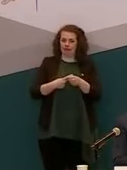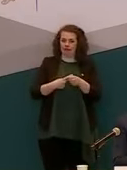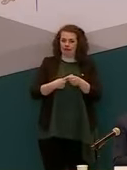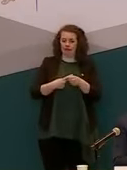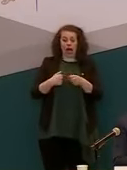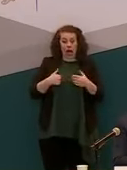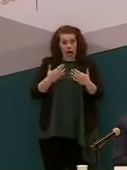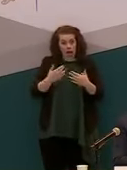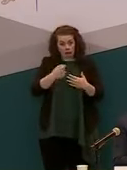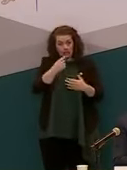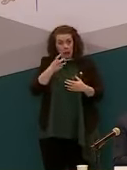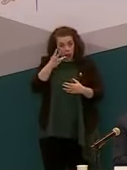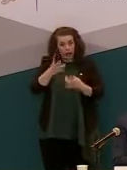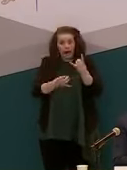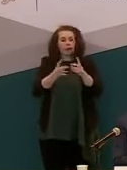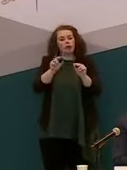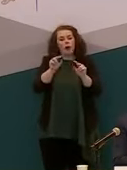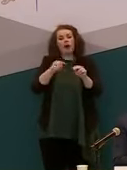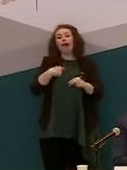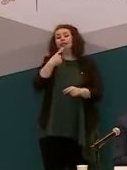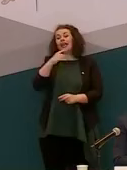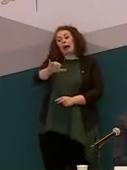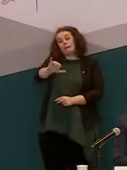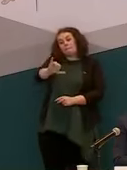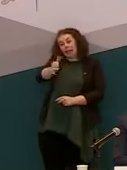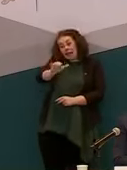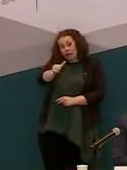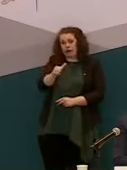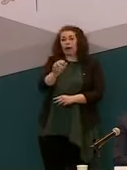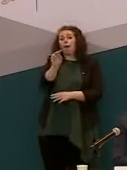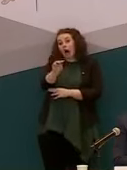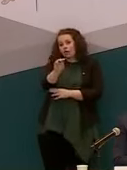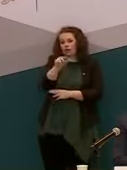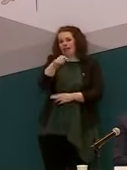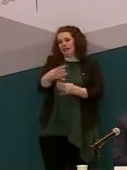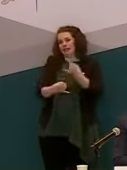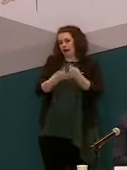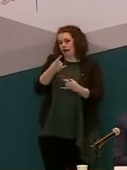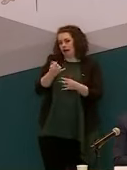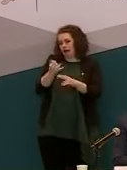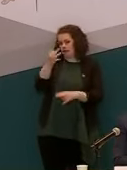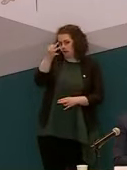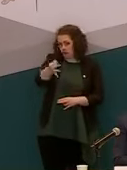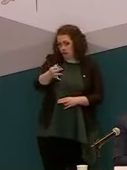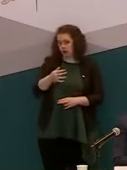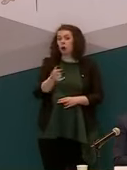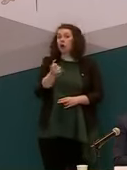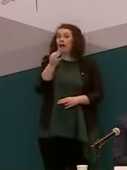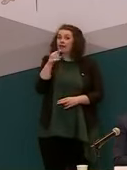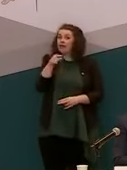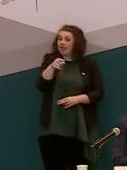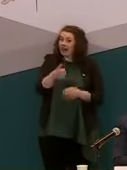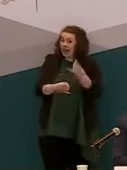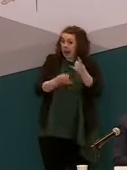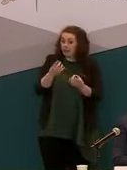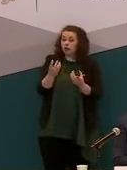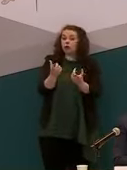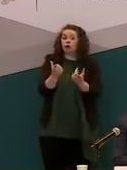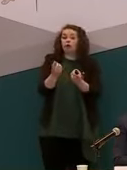saying that's what's going to happen. This is simply a scenario that we're modeling. There's the data.